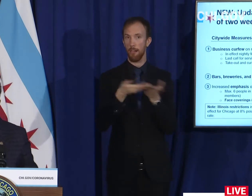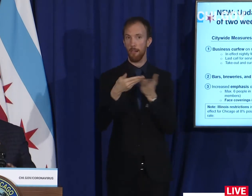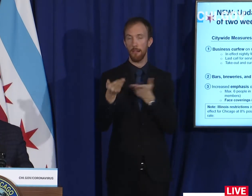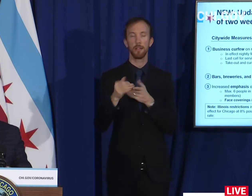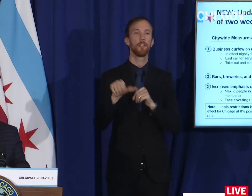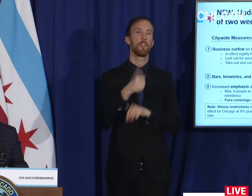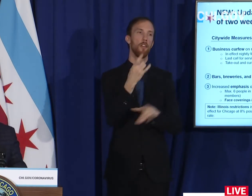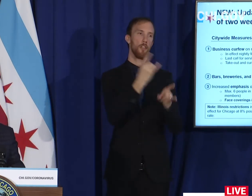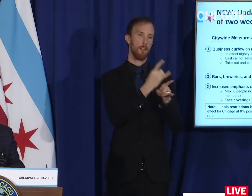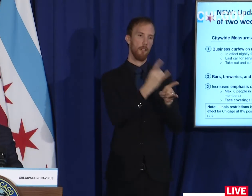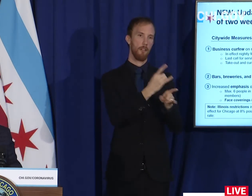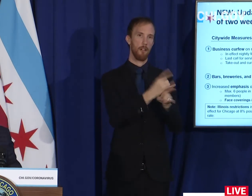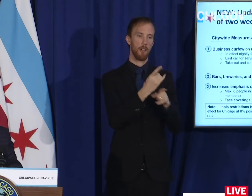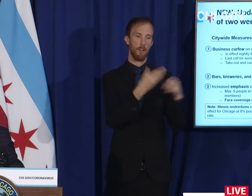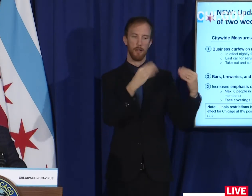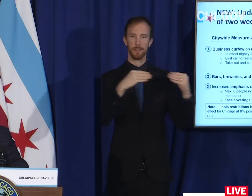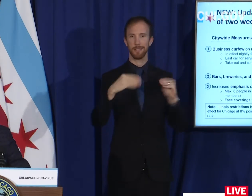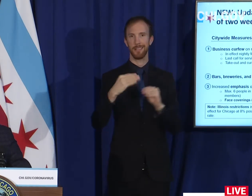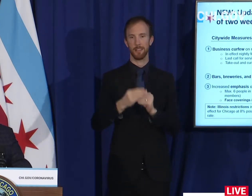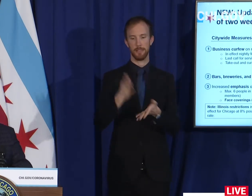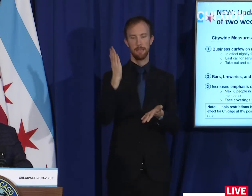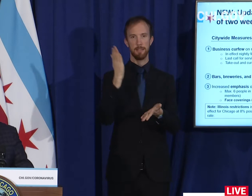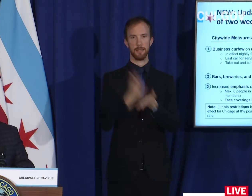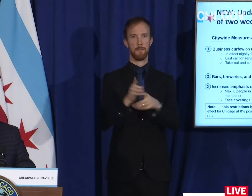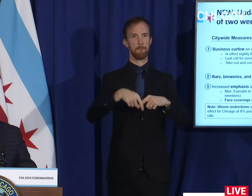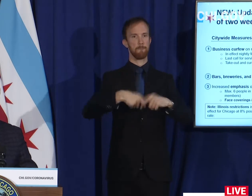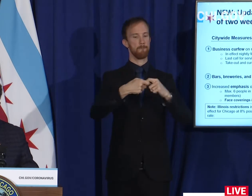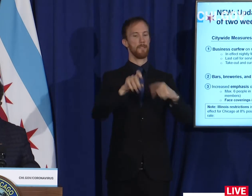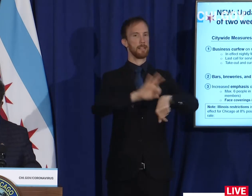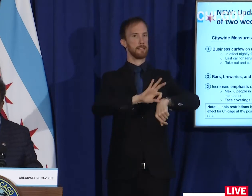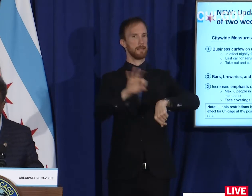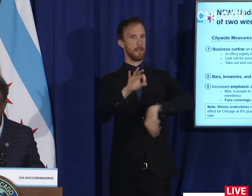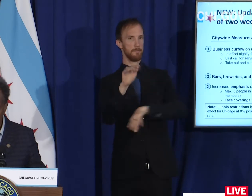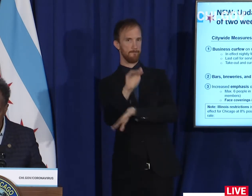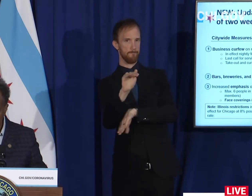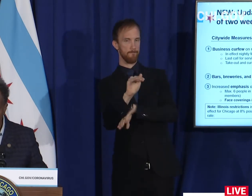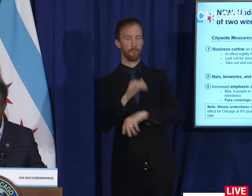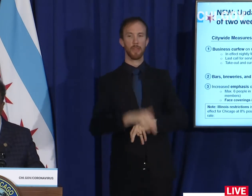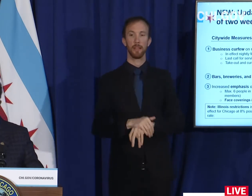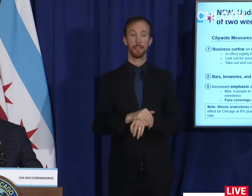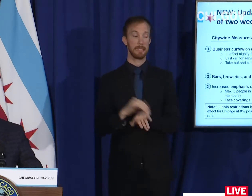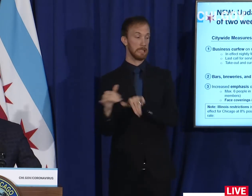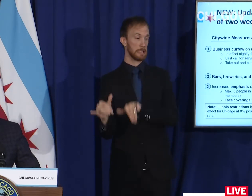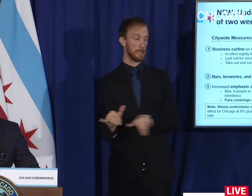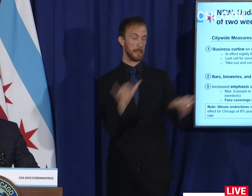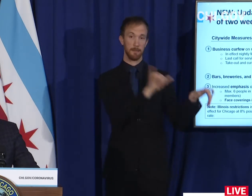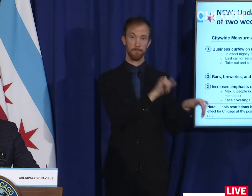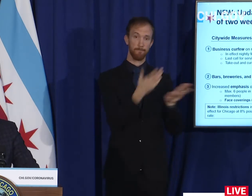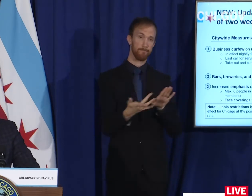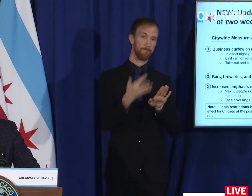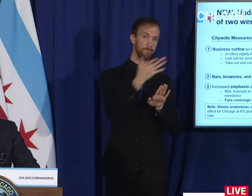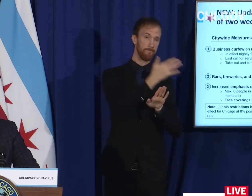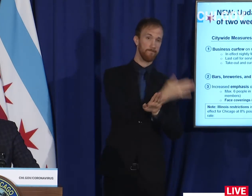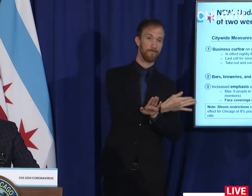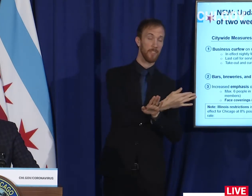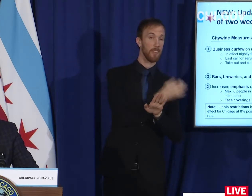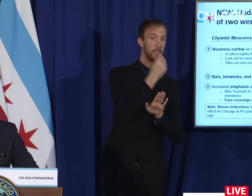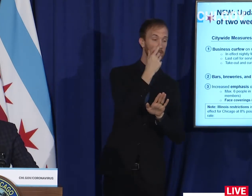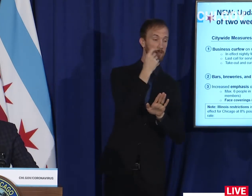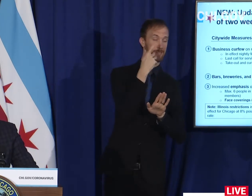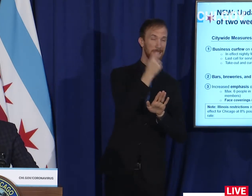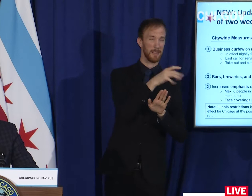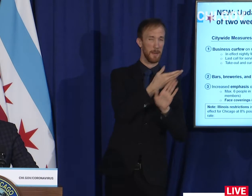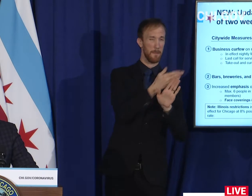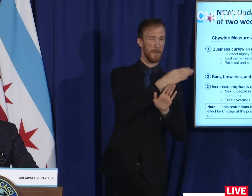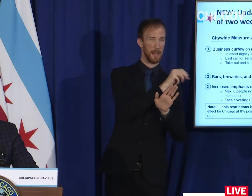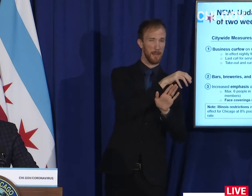sales stop at 9 p.m. And as with the first surge, exceptions will be made for our essential businesses, like